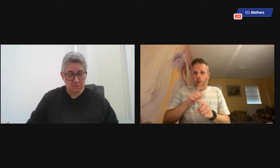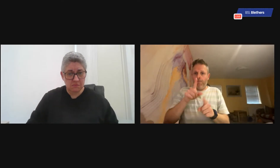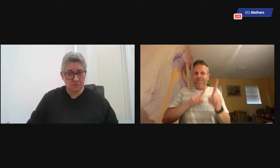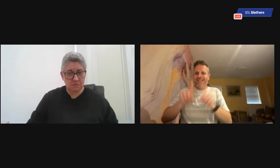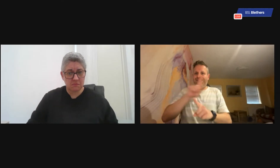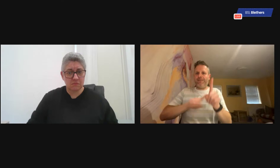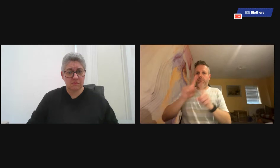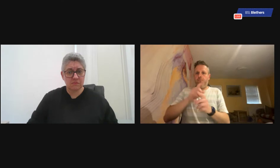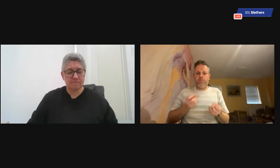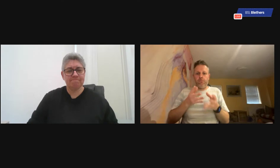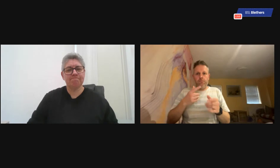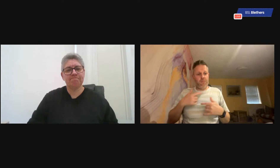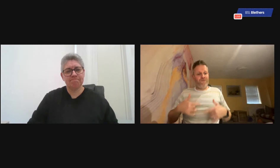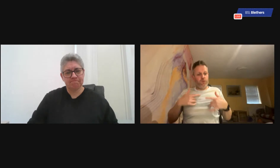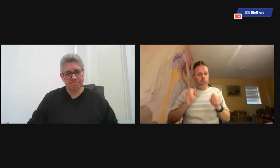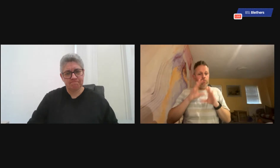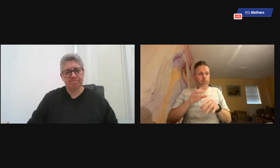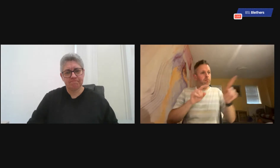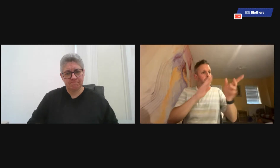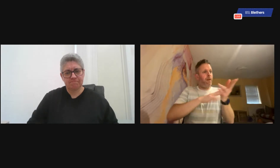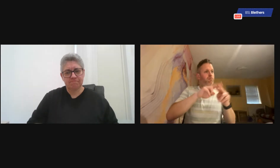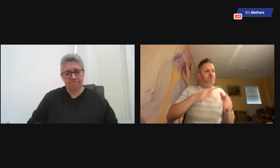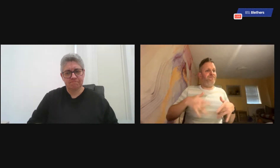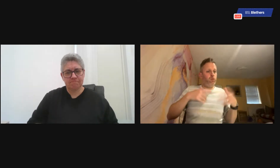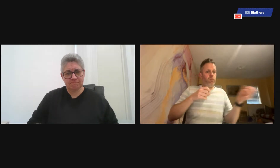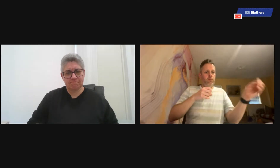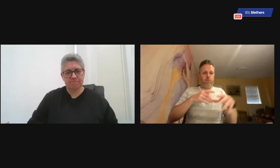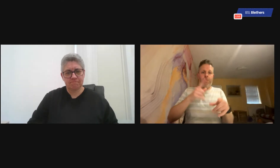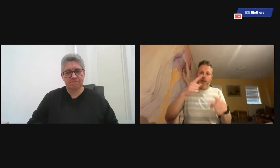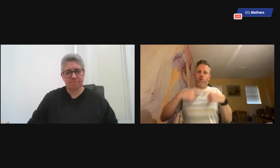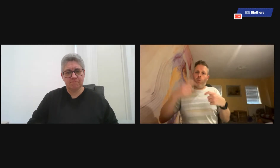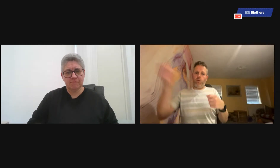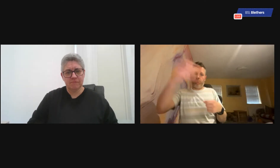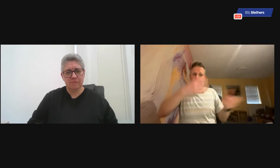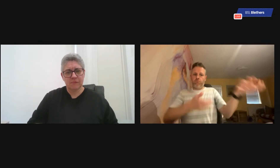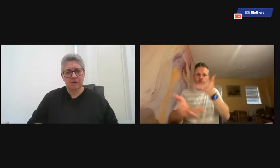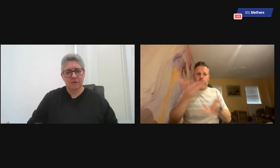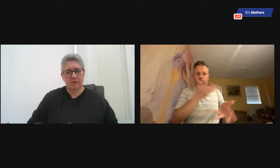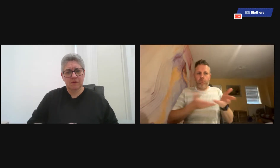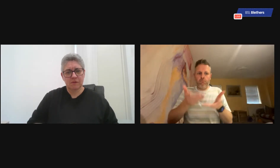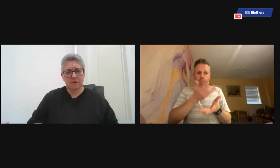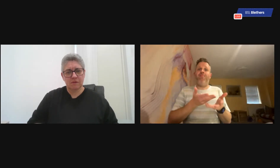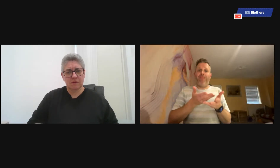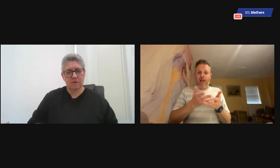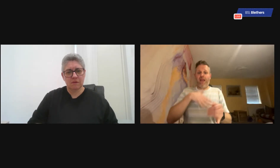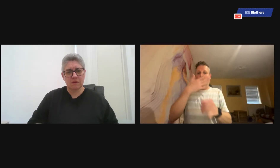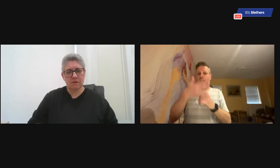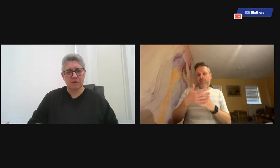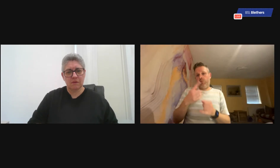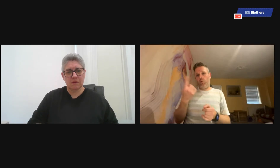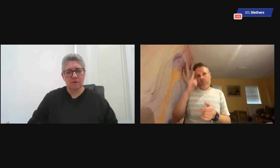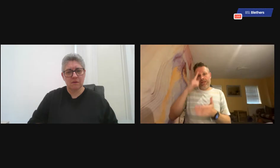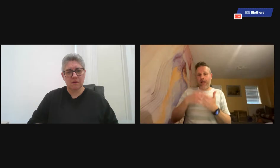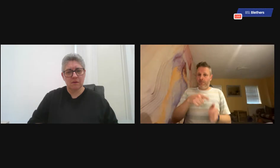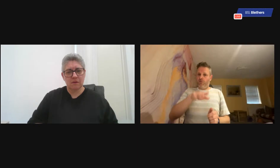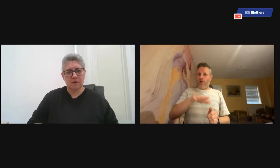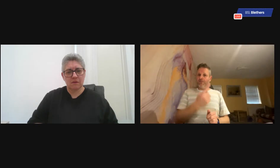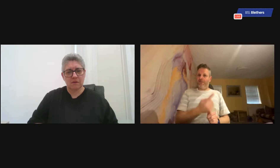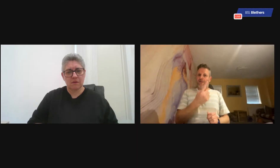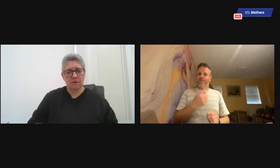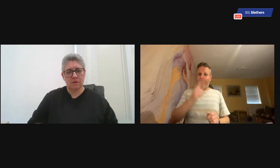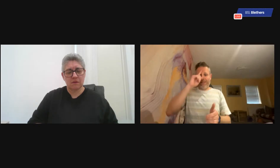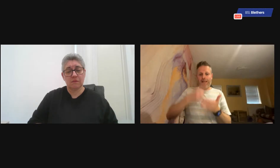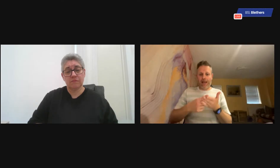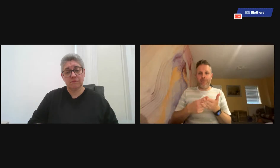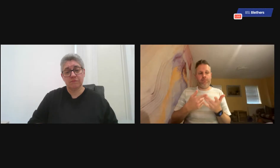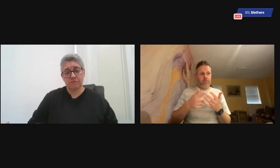if the parents disagreed with you, whose decision would carry the most weight? Yeah, well, what happens is you'll have a meeting, the